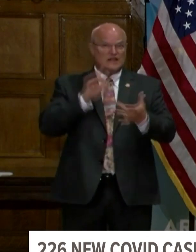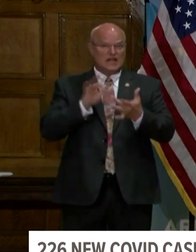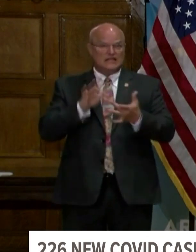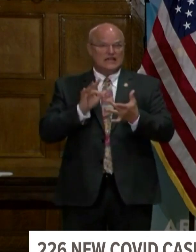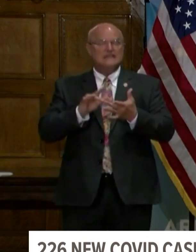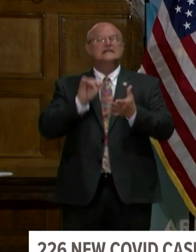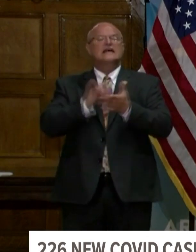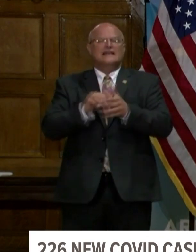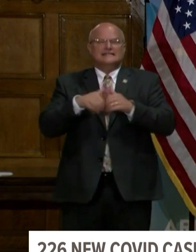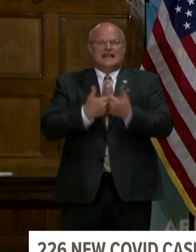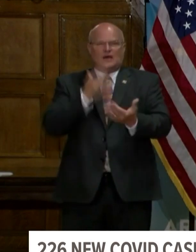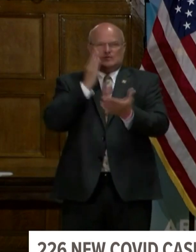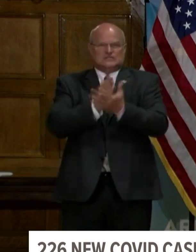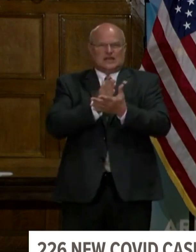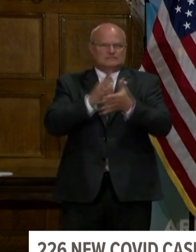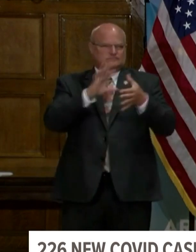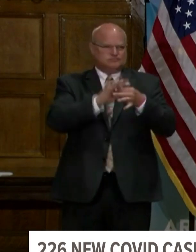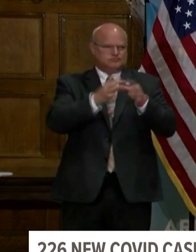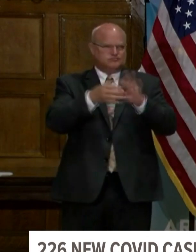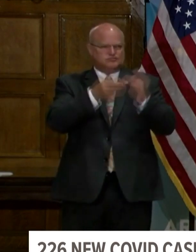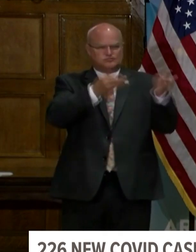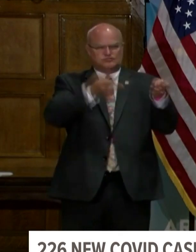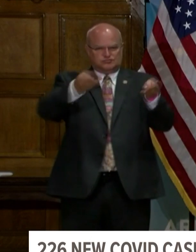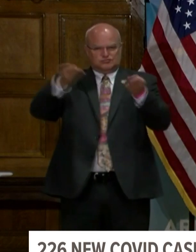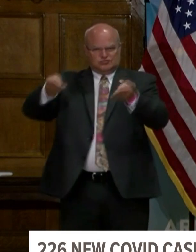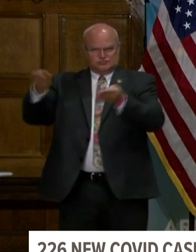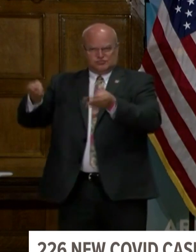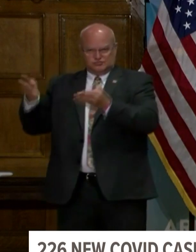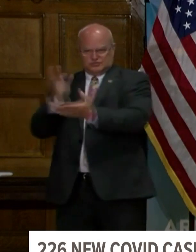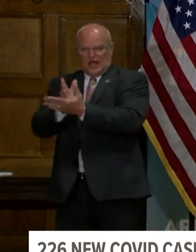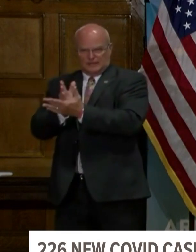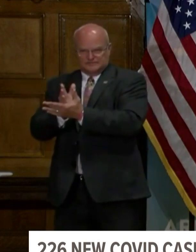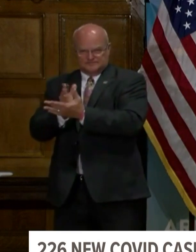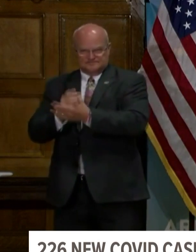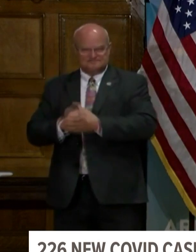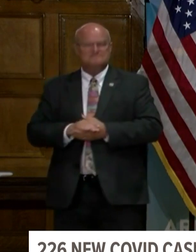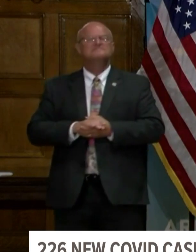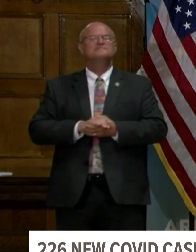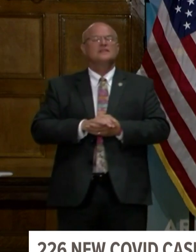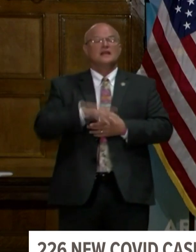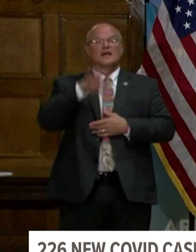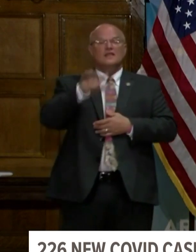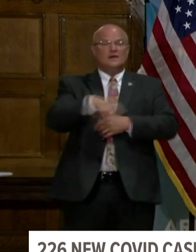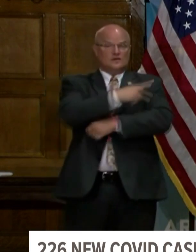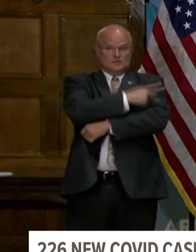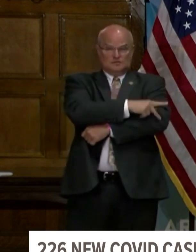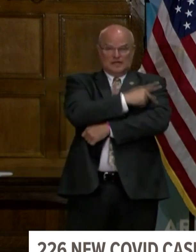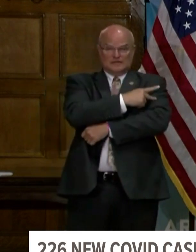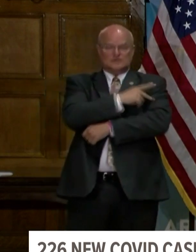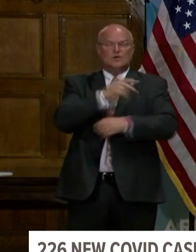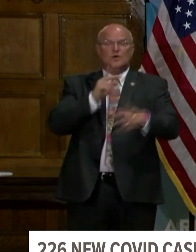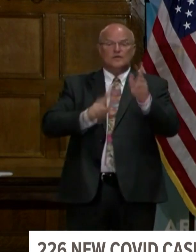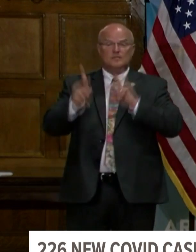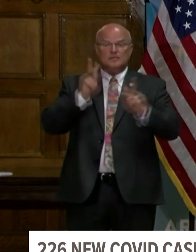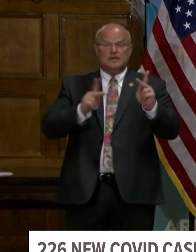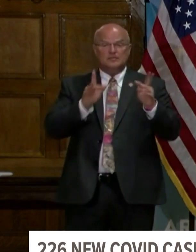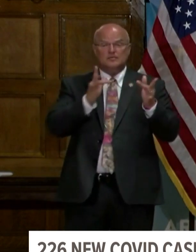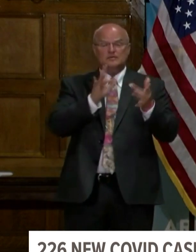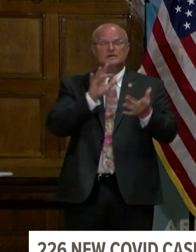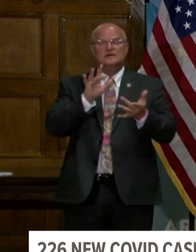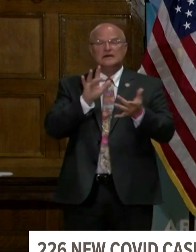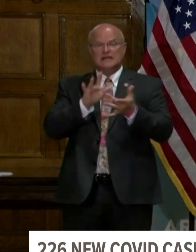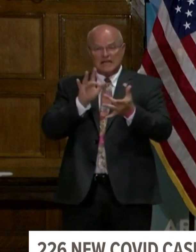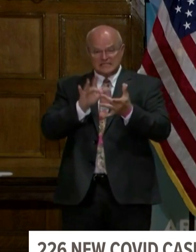contacts. And that's how we stop the chain of transmission. Those patients or the contacts, as well as